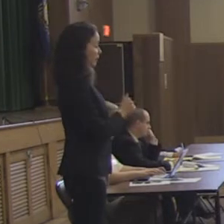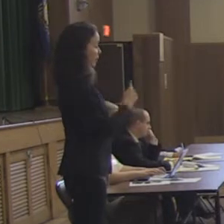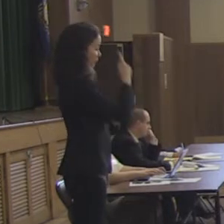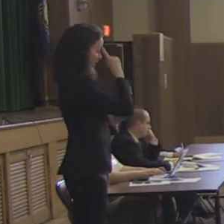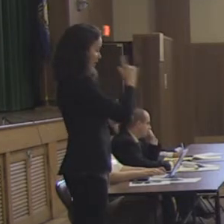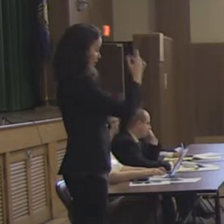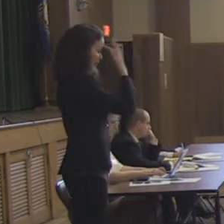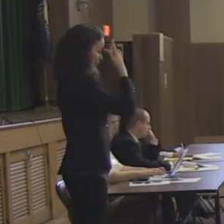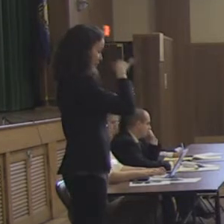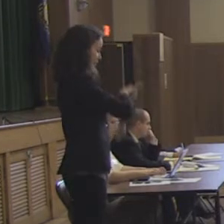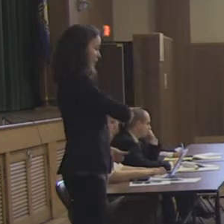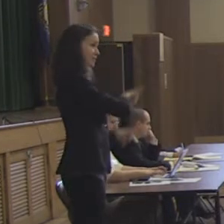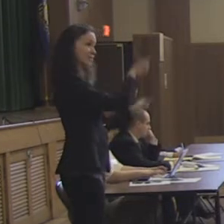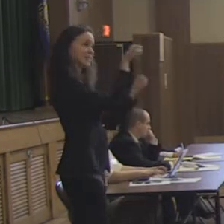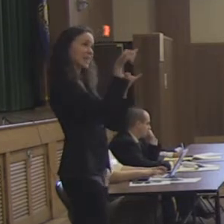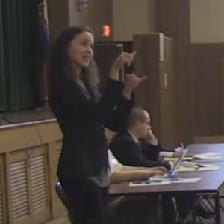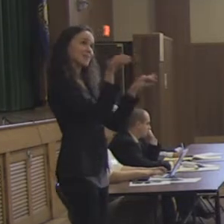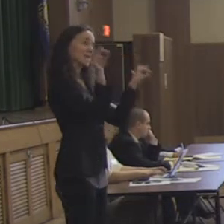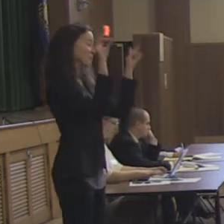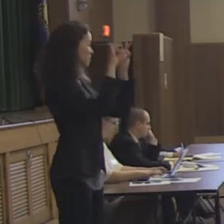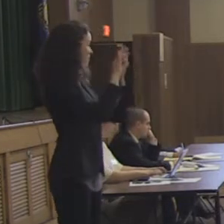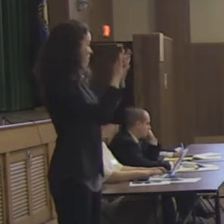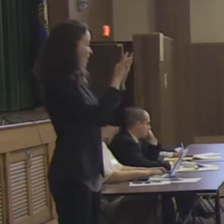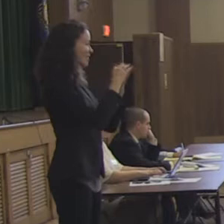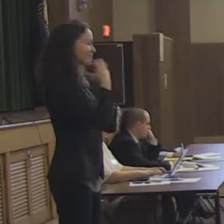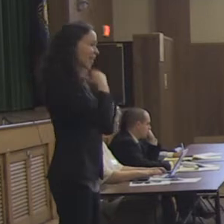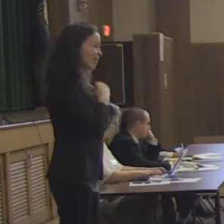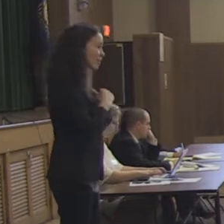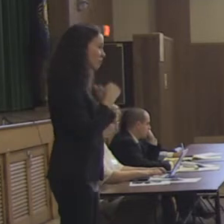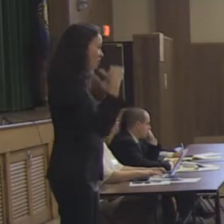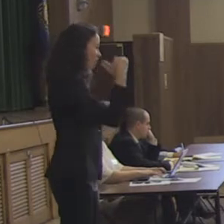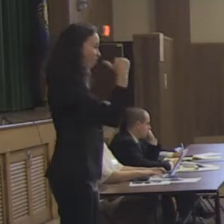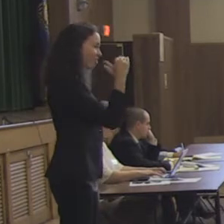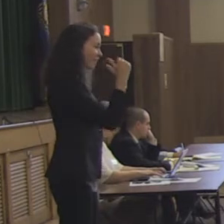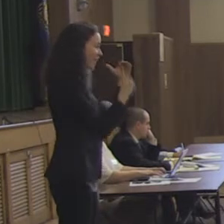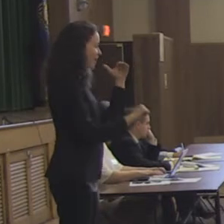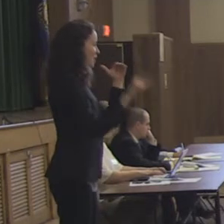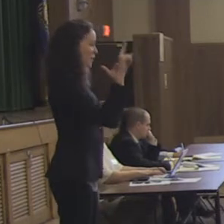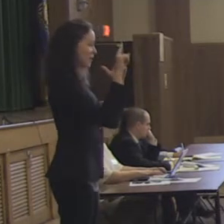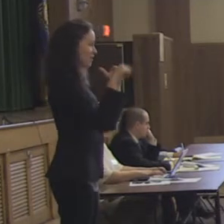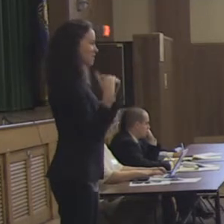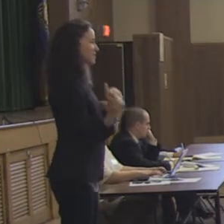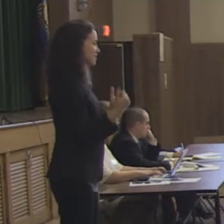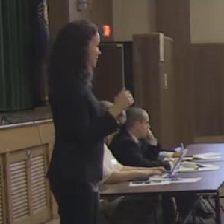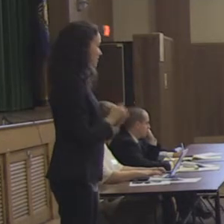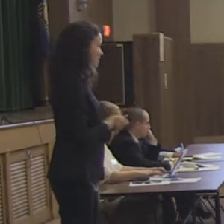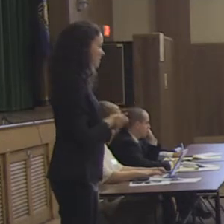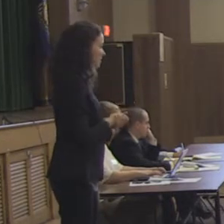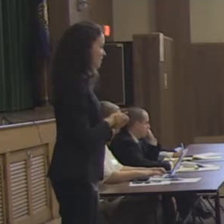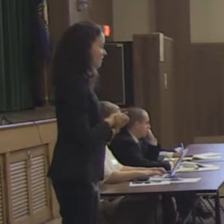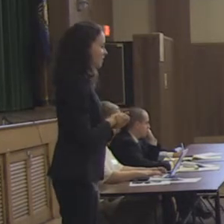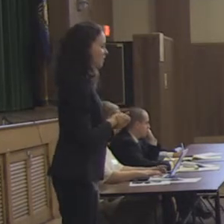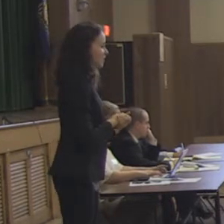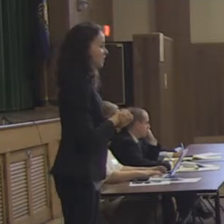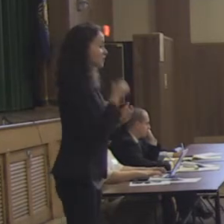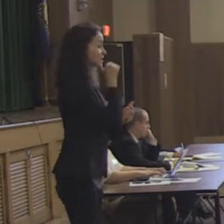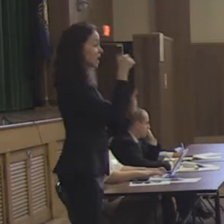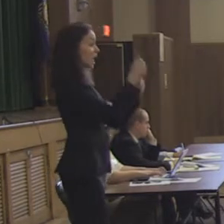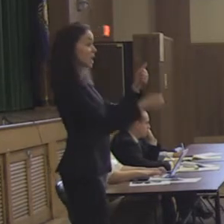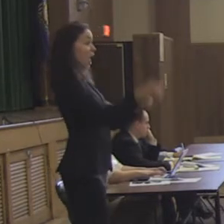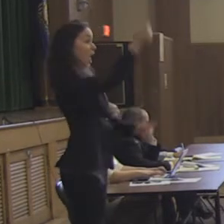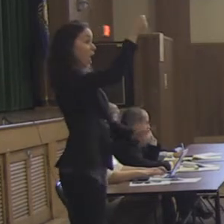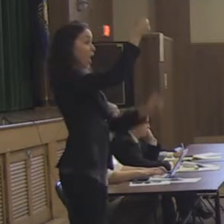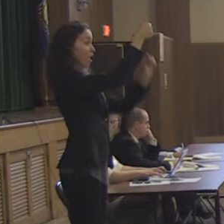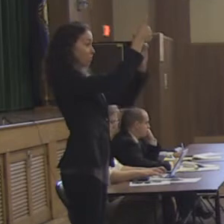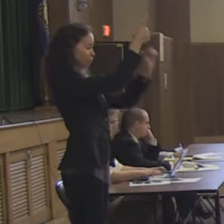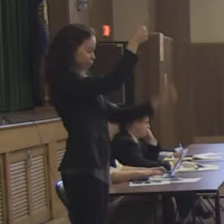important, as valuable as everybody else. They're not at the bottom of the totem pole, they're